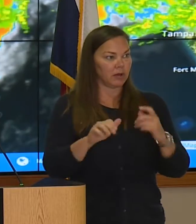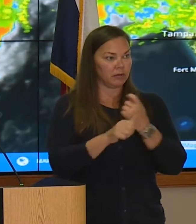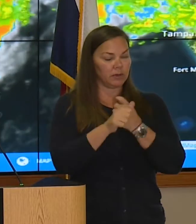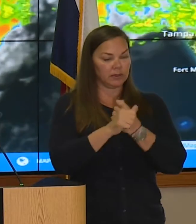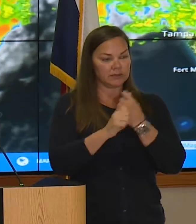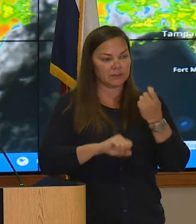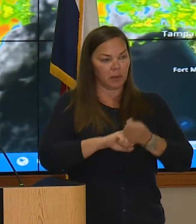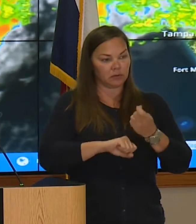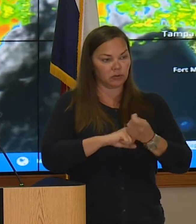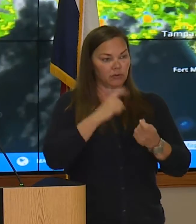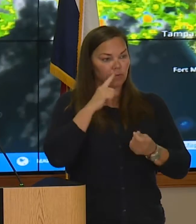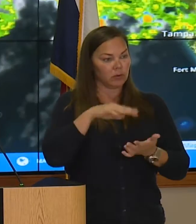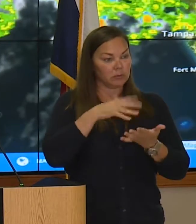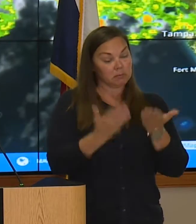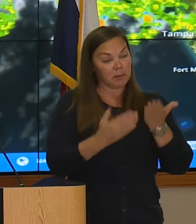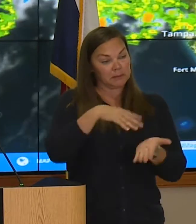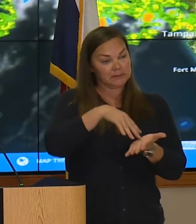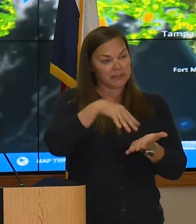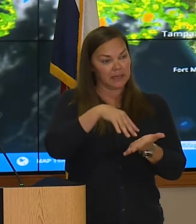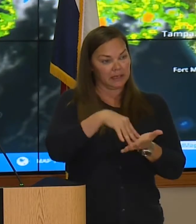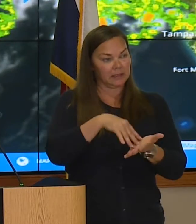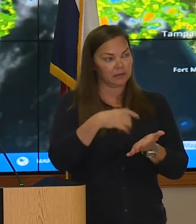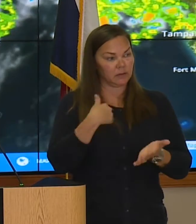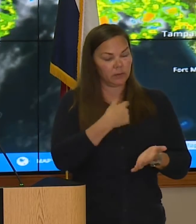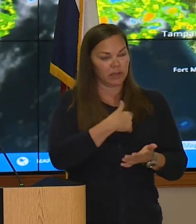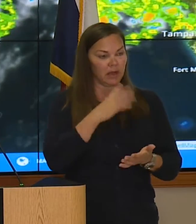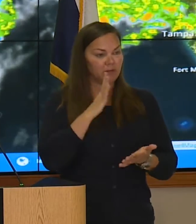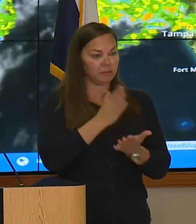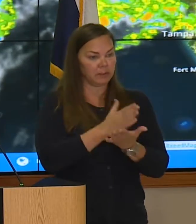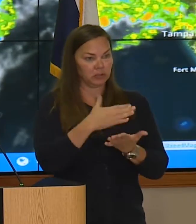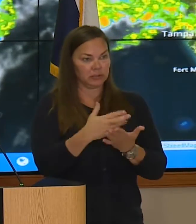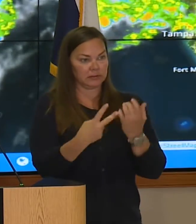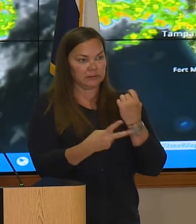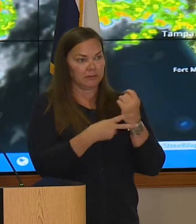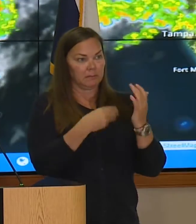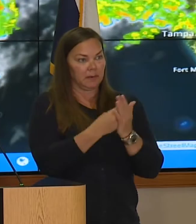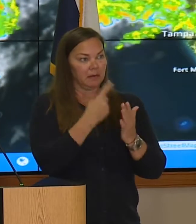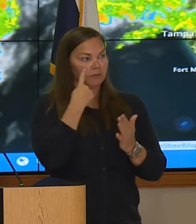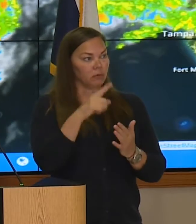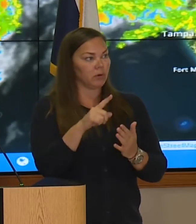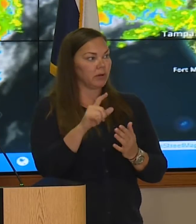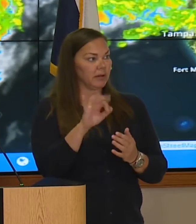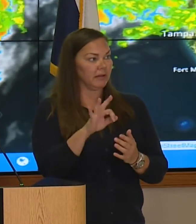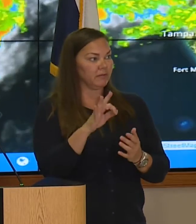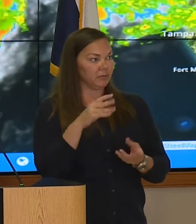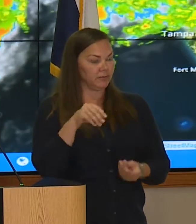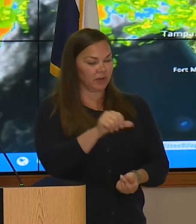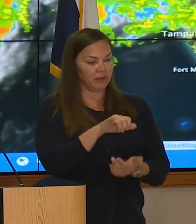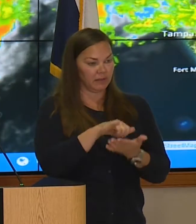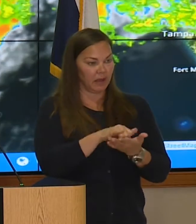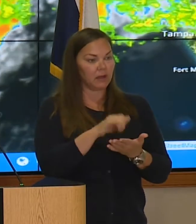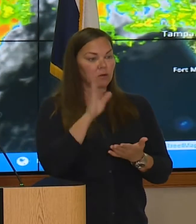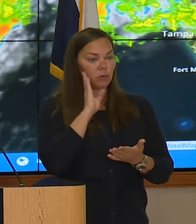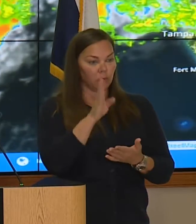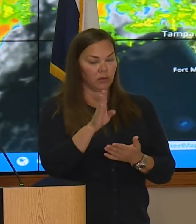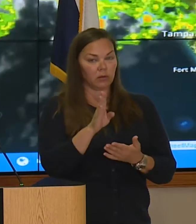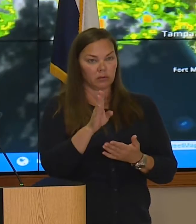a study that we have budgeted for, and if funded,